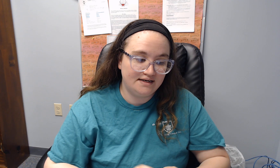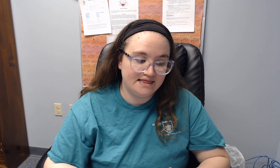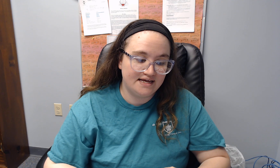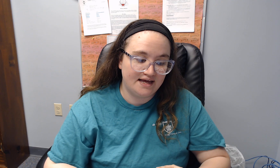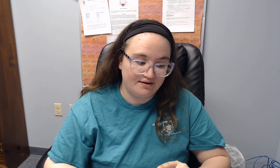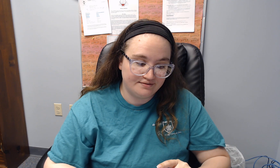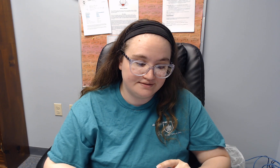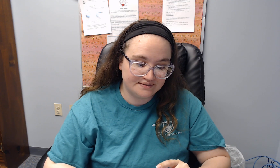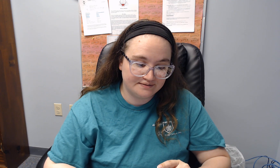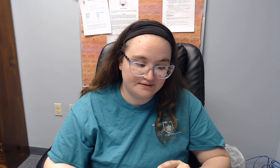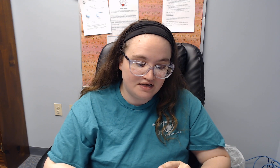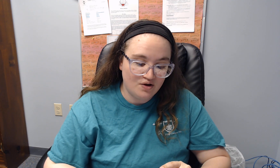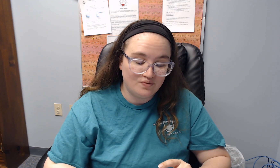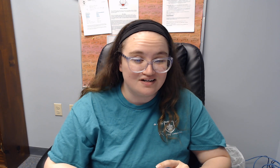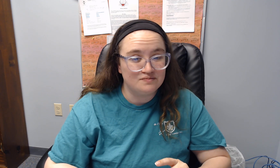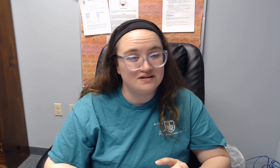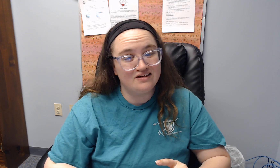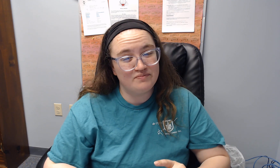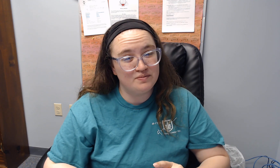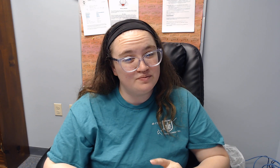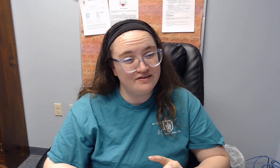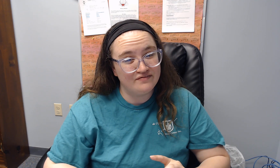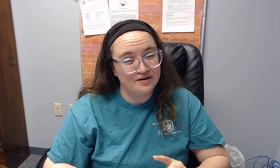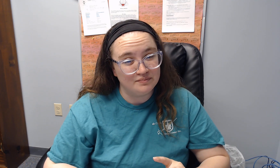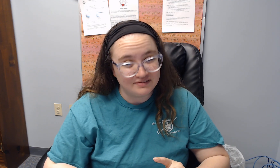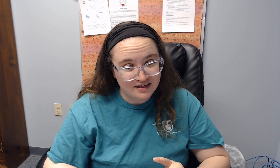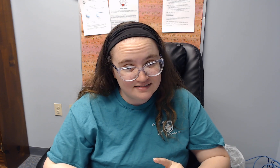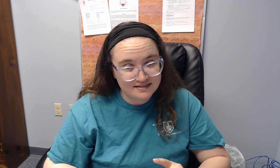Anything else? We talked about deaf people being very blunt.